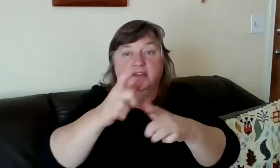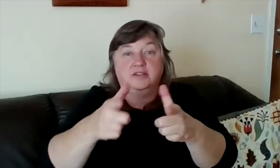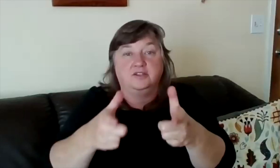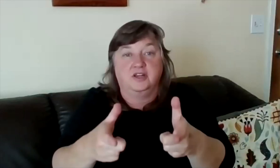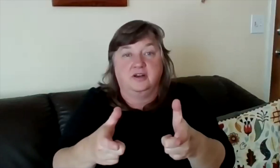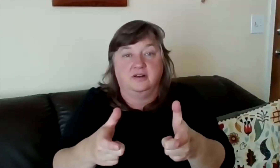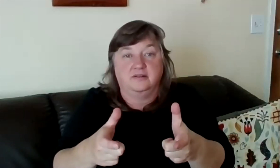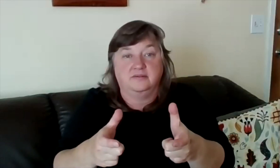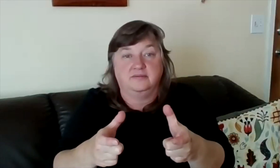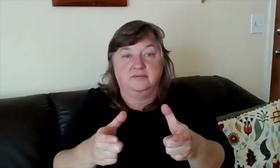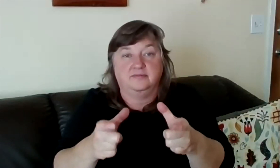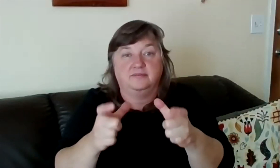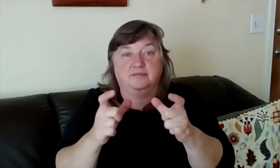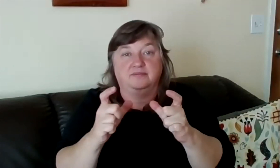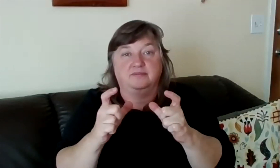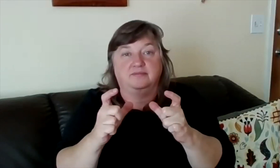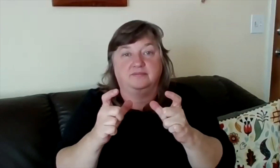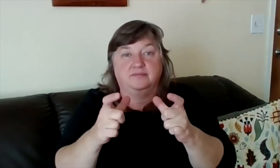rocking chair,